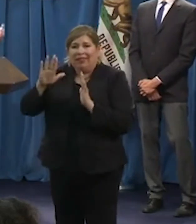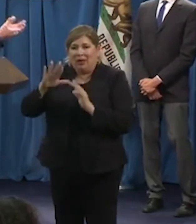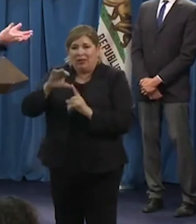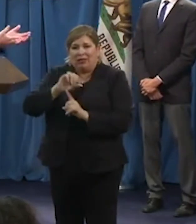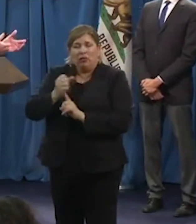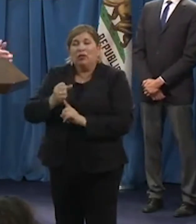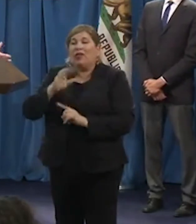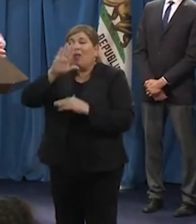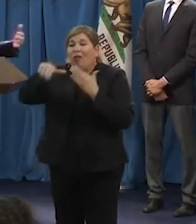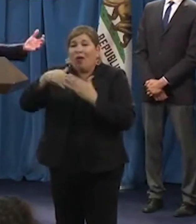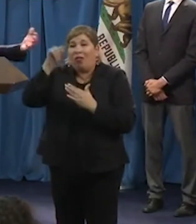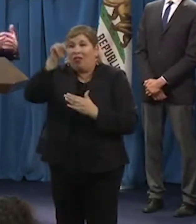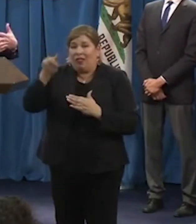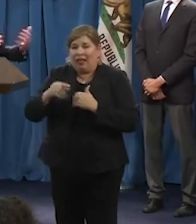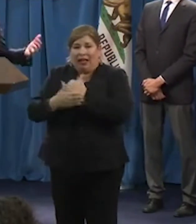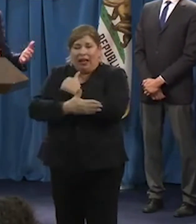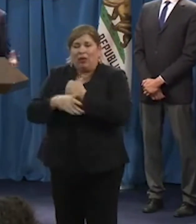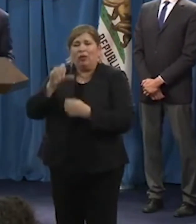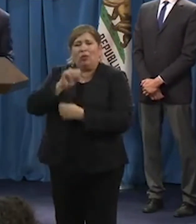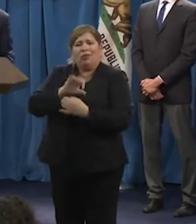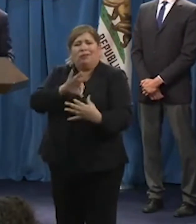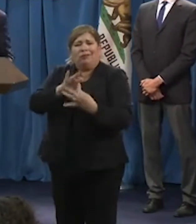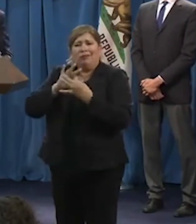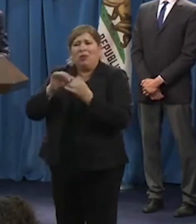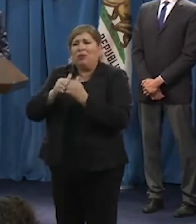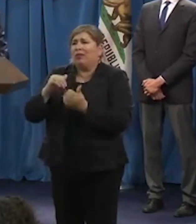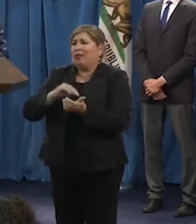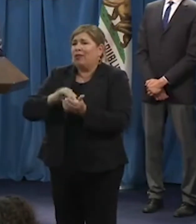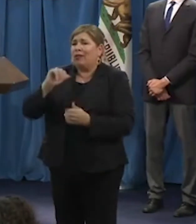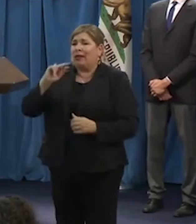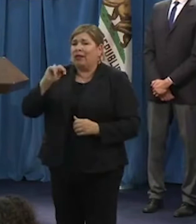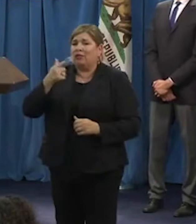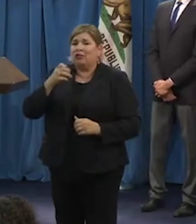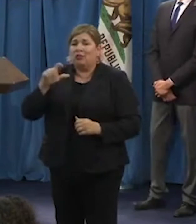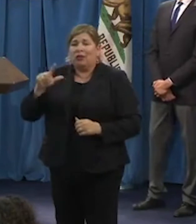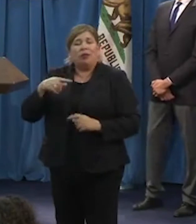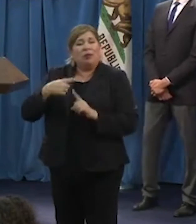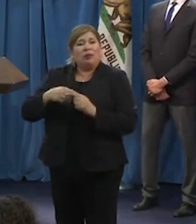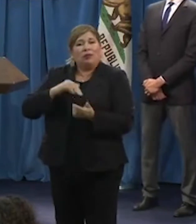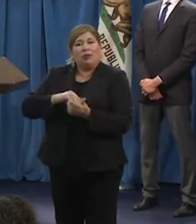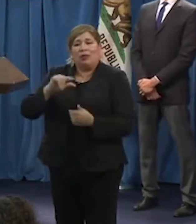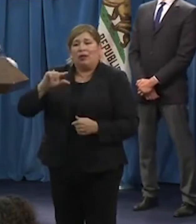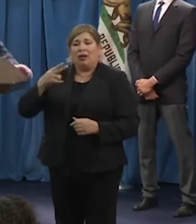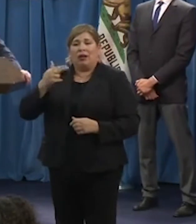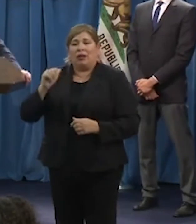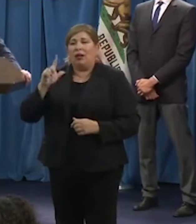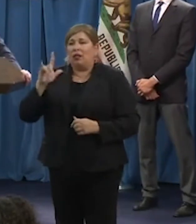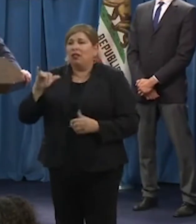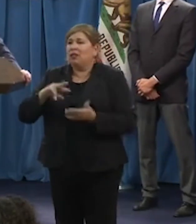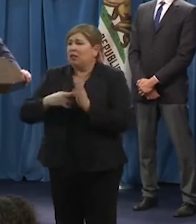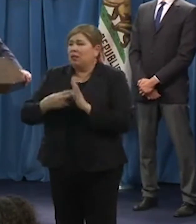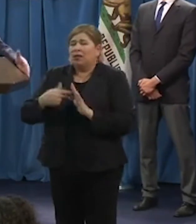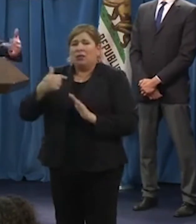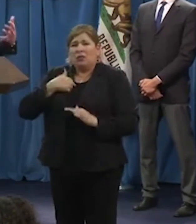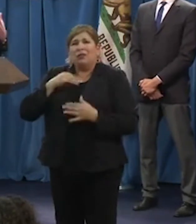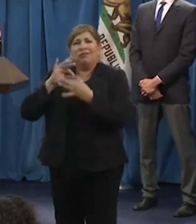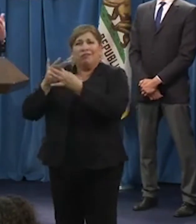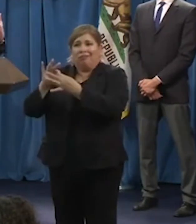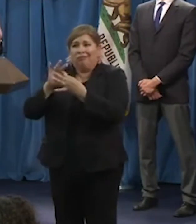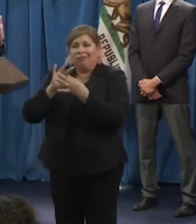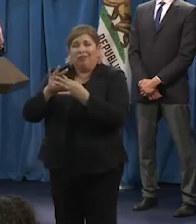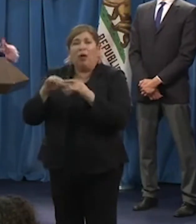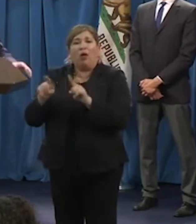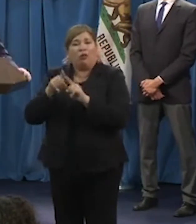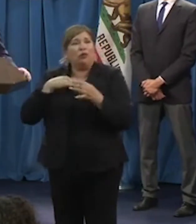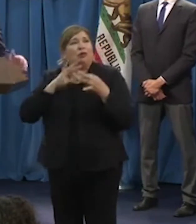Dr. Angel, Dr. Galley, in terms of recommendations, protocols, procedures, and we in turn, of course, very directly with the CDC. So